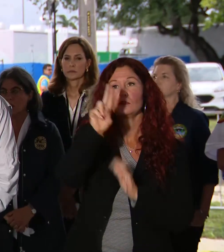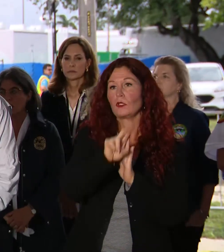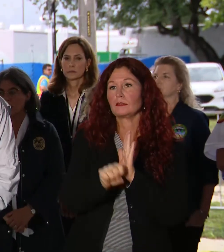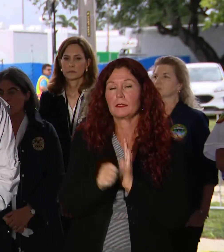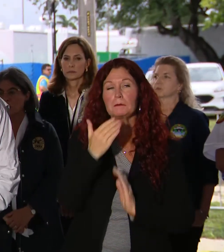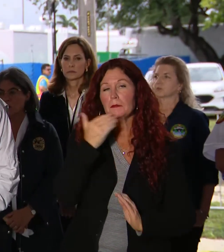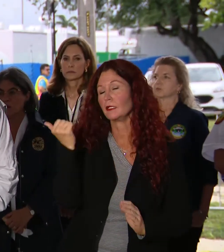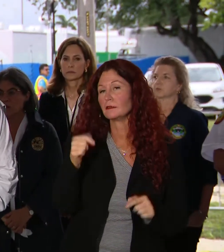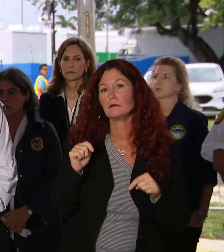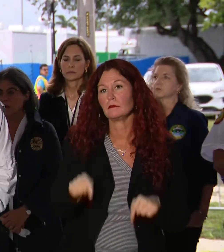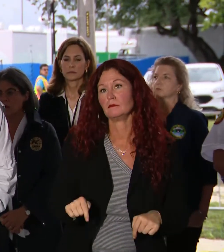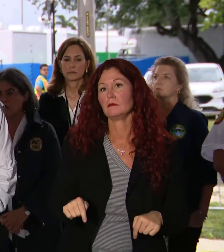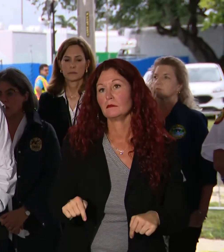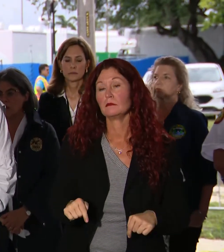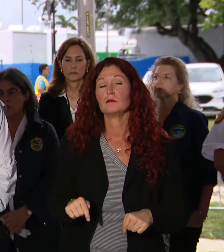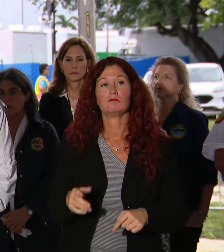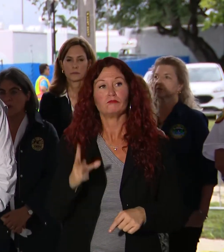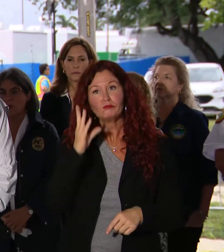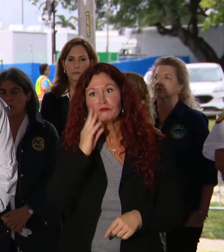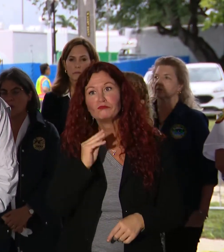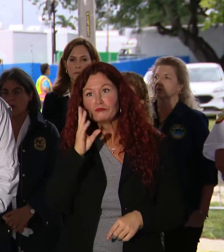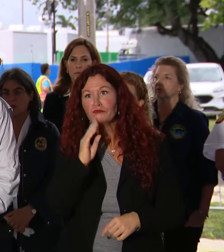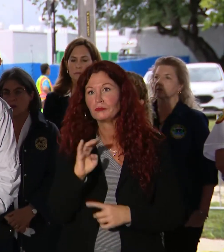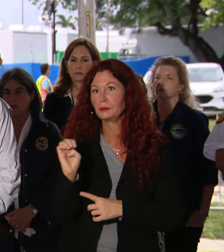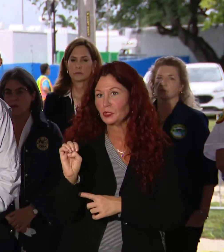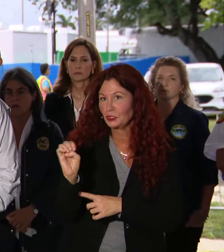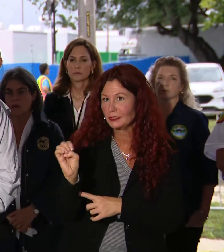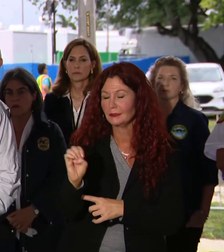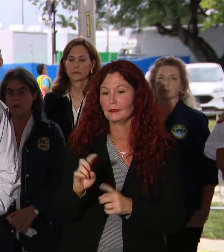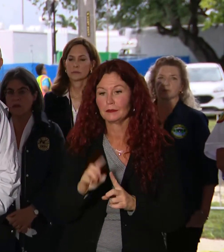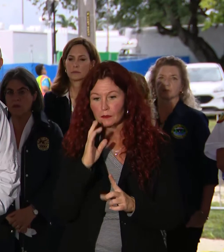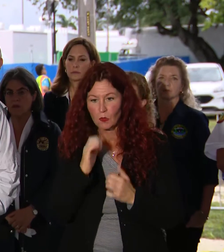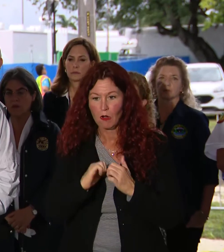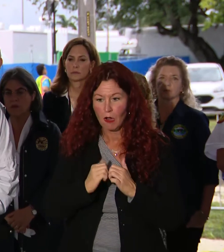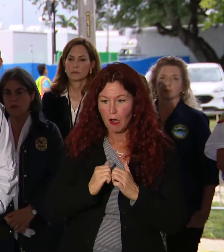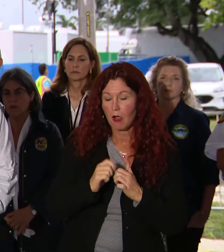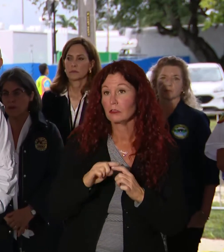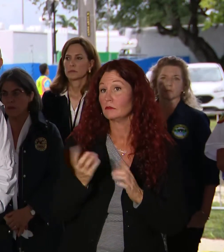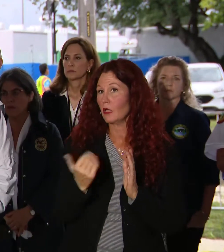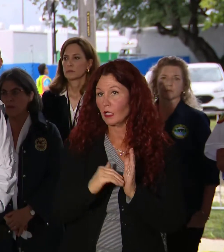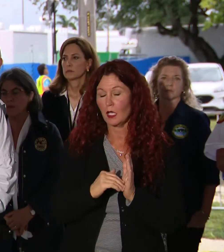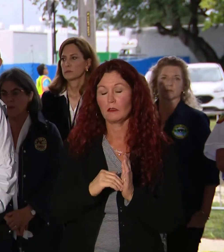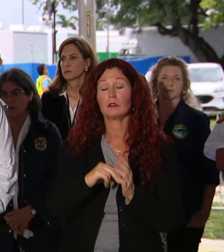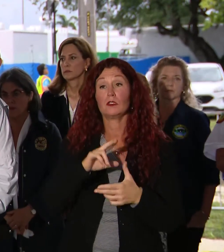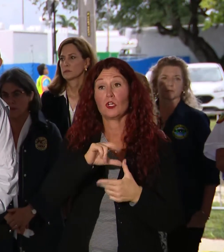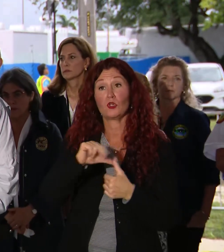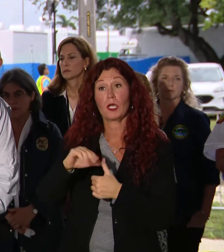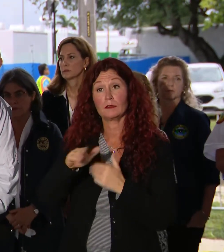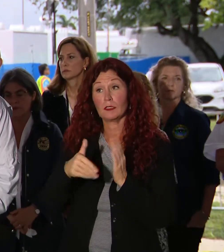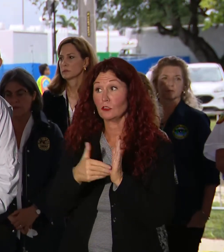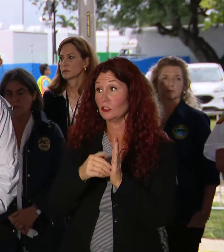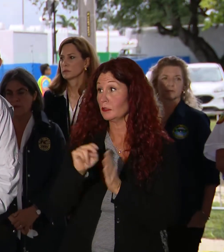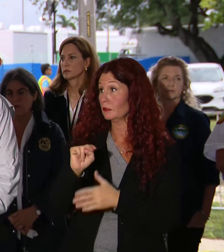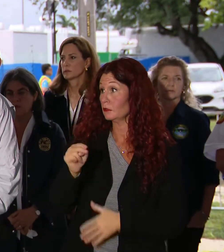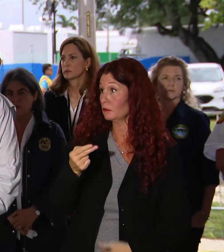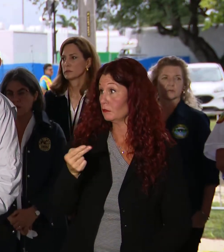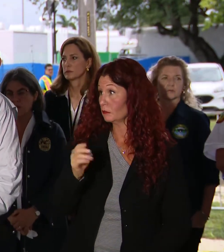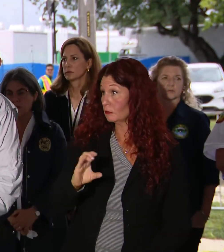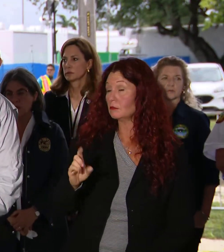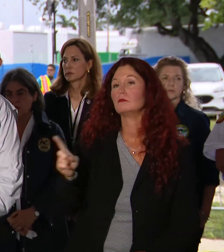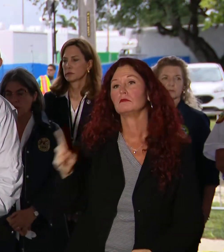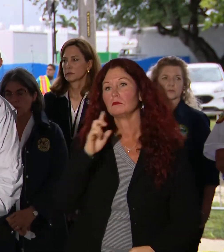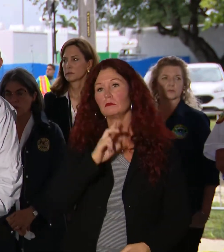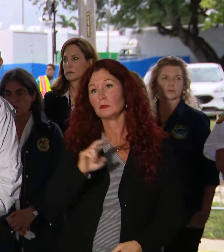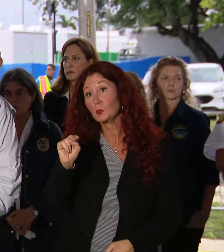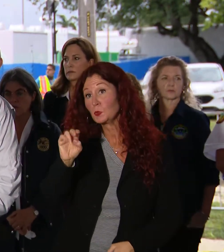The division state meteorologists are coordinated with the National Hurricane Center in tracking the progress of Tropical Storm Elsa to ensure that we can provide the